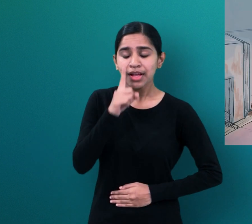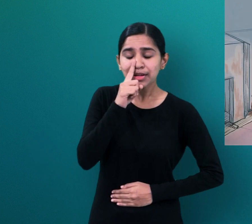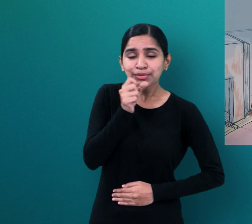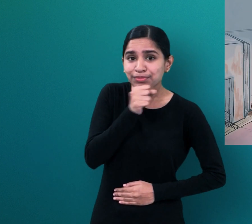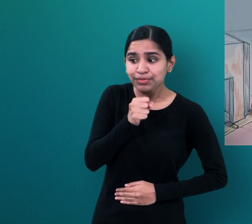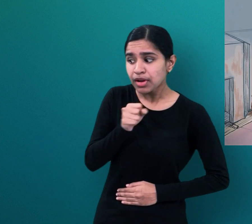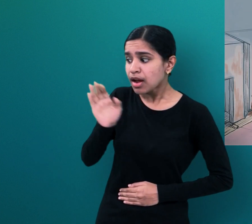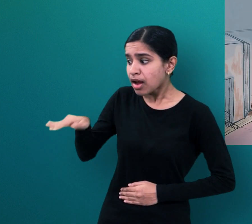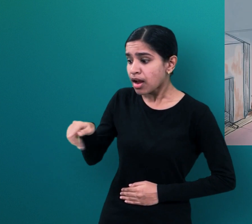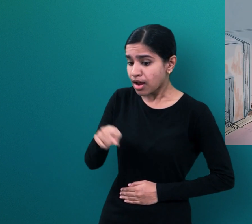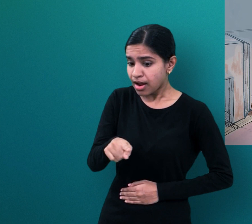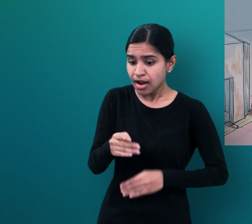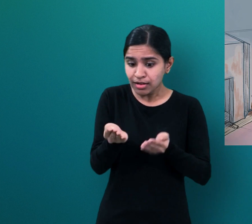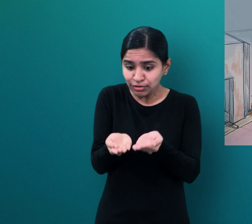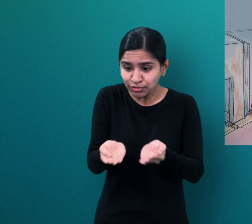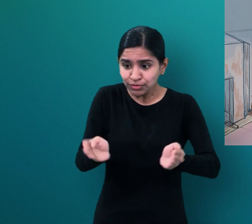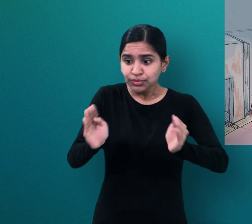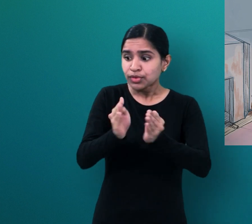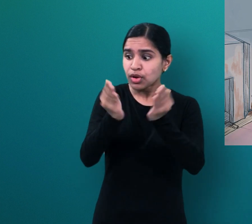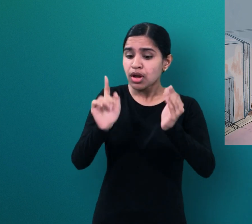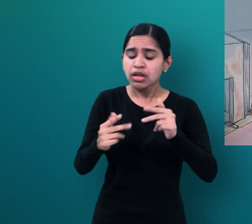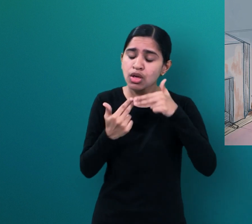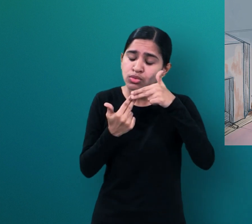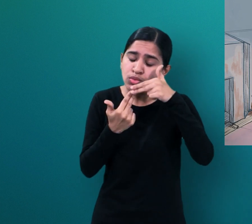You have to speak to the Dilka. Tell her a story.